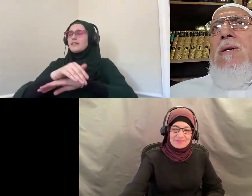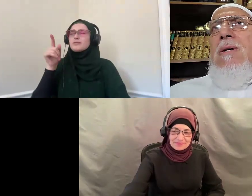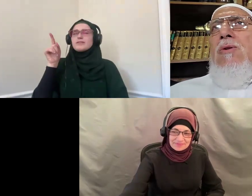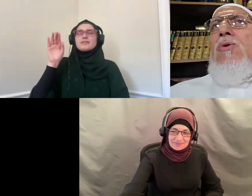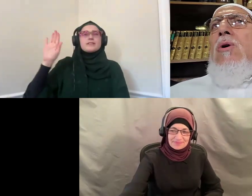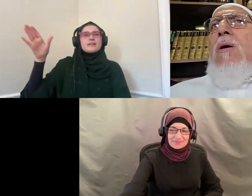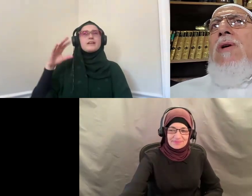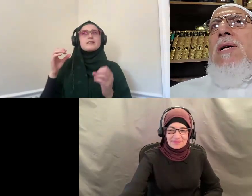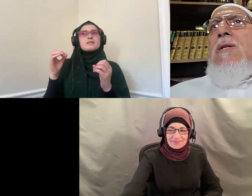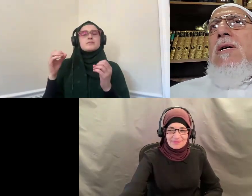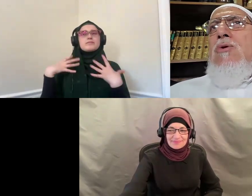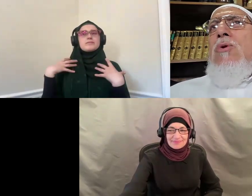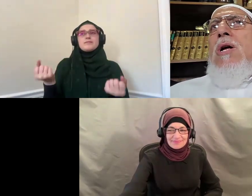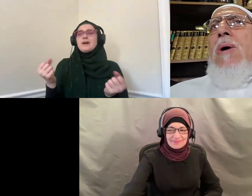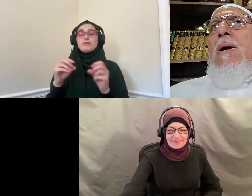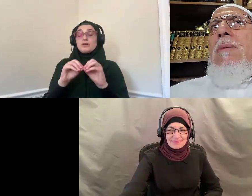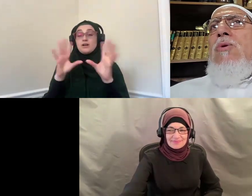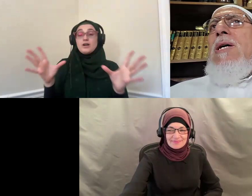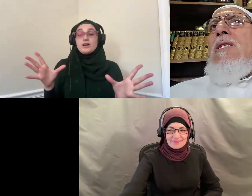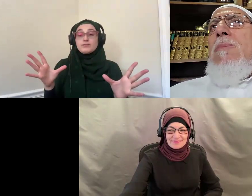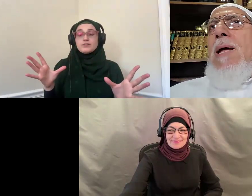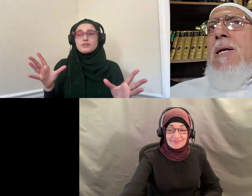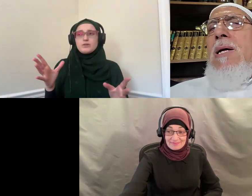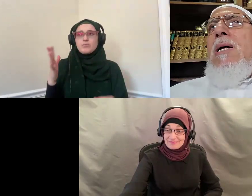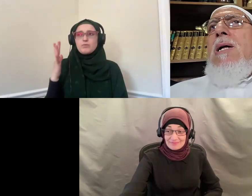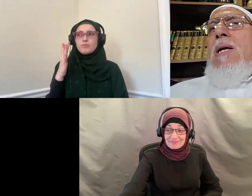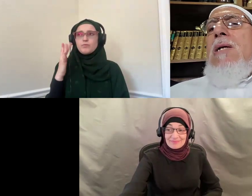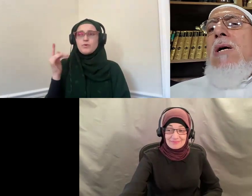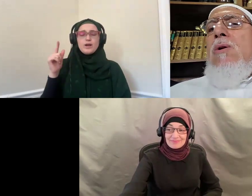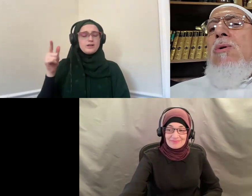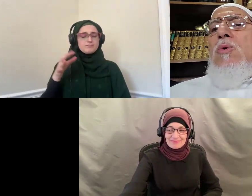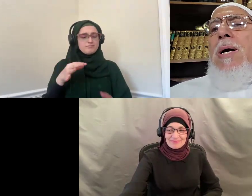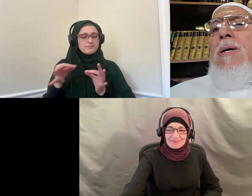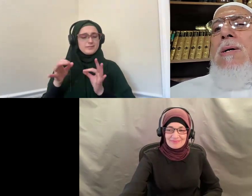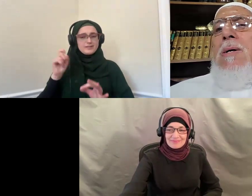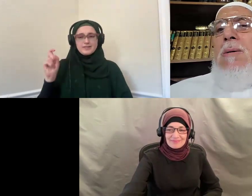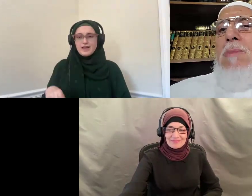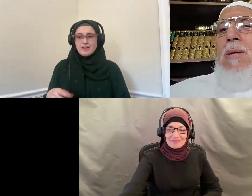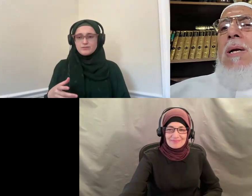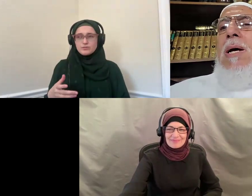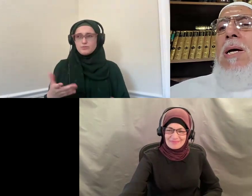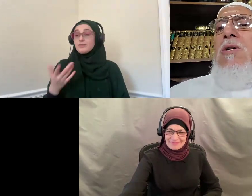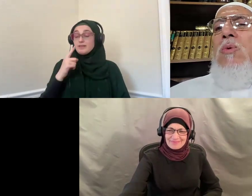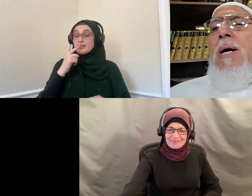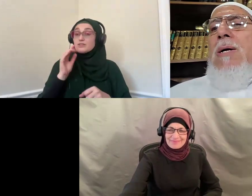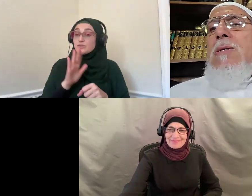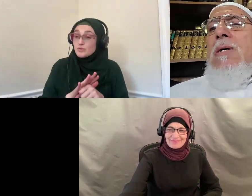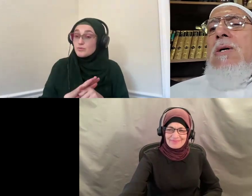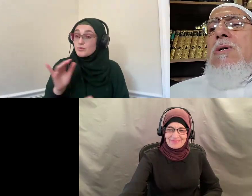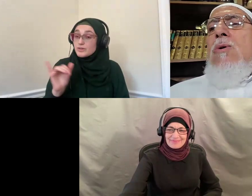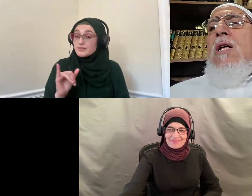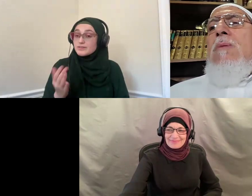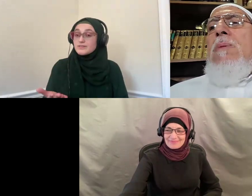obvious, too obvious to require him to explain, let alone swear. But Allah here